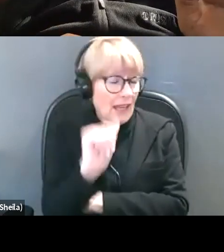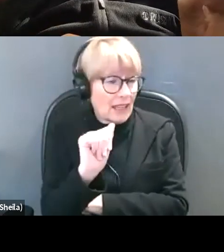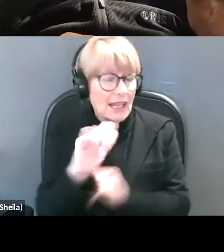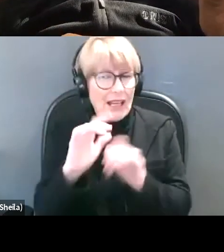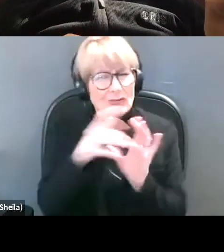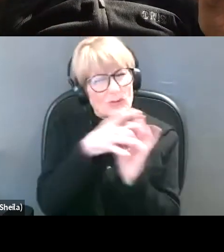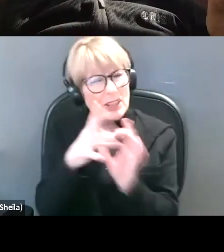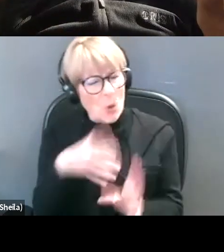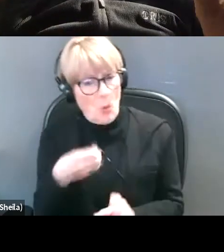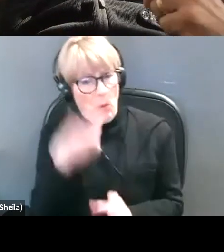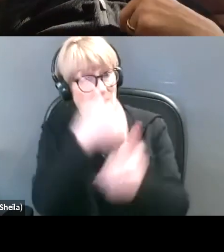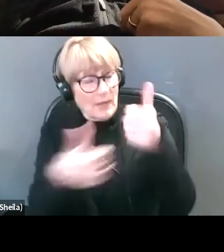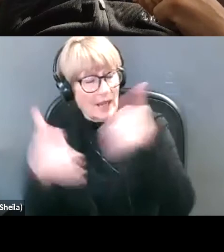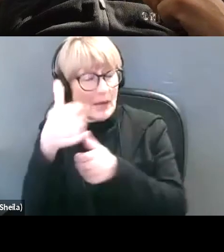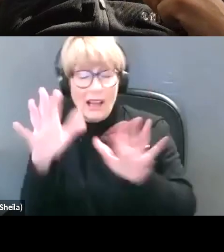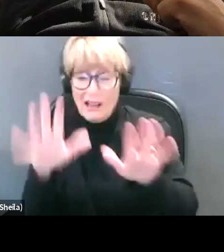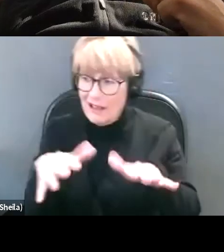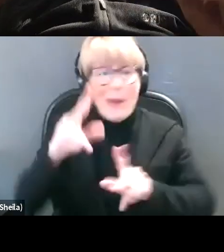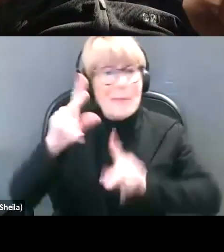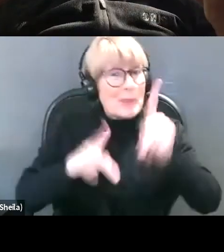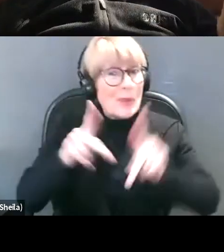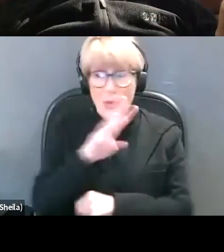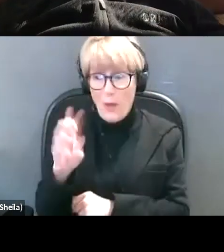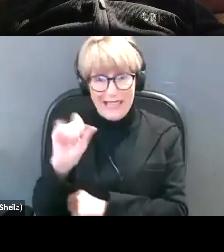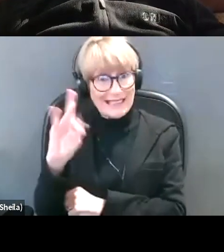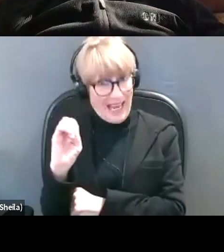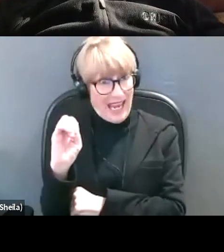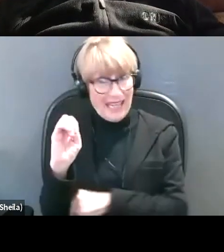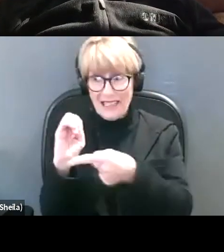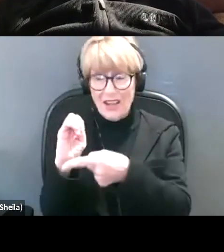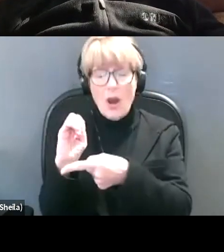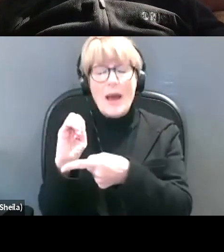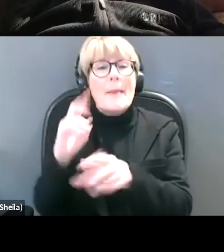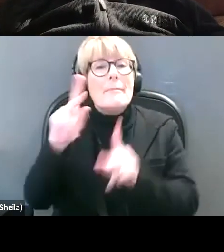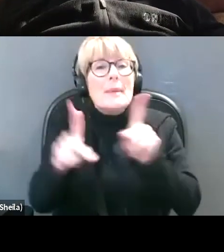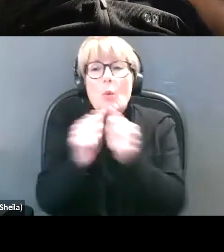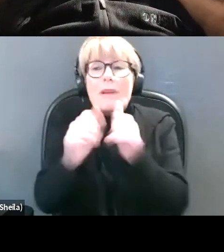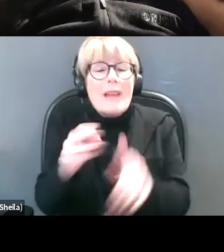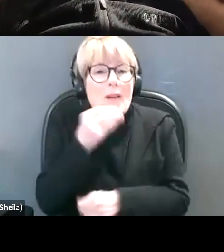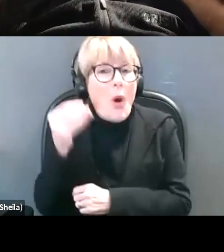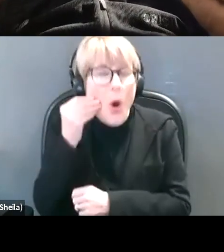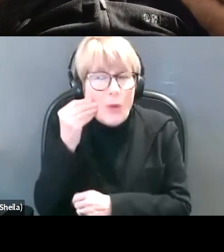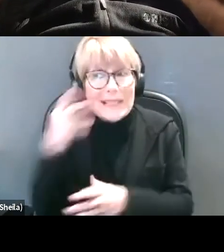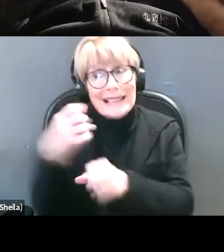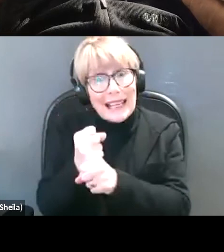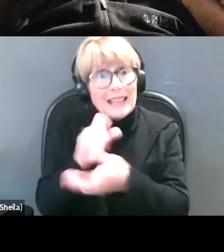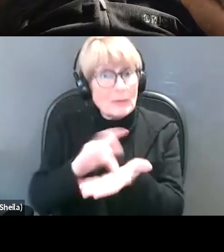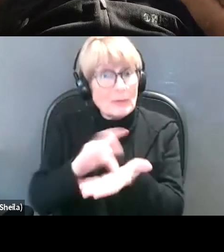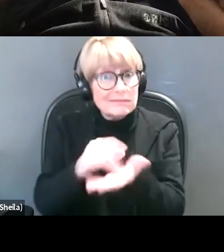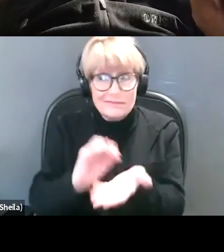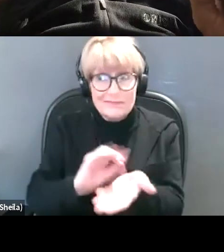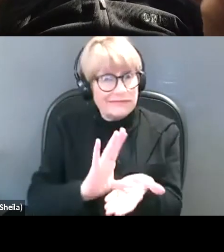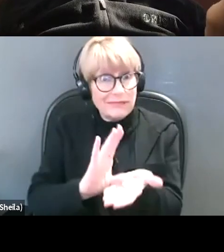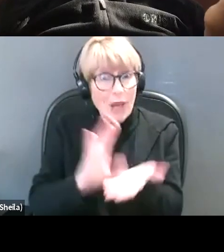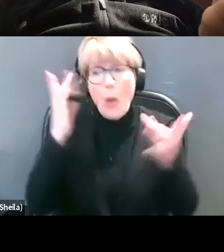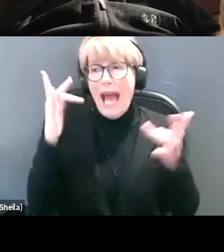turns out people on the west side of Chicago, we discovered, were having trouble, homeless people experiencing homelessness, getting their prescriptions filled